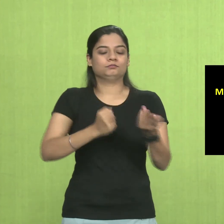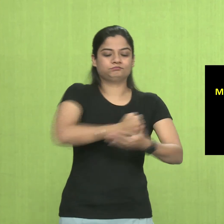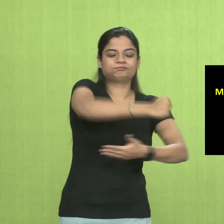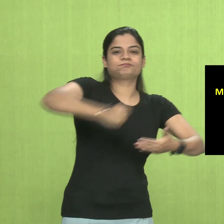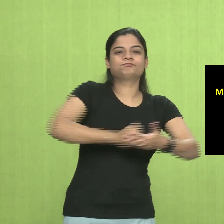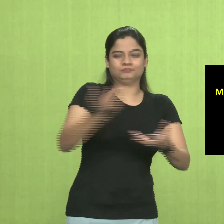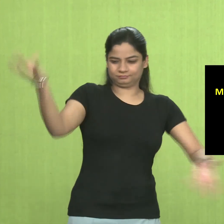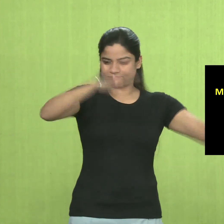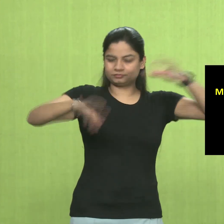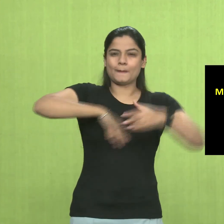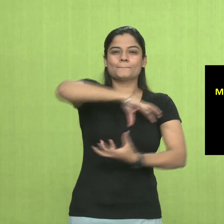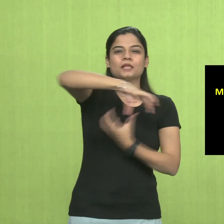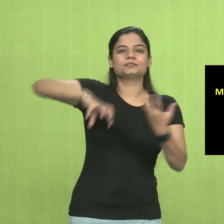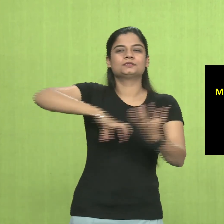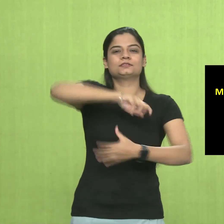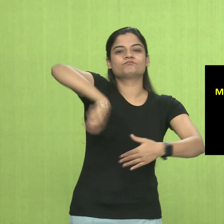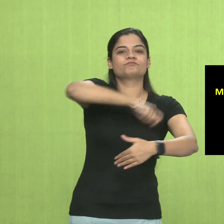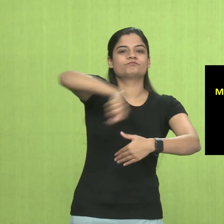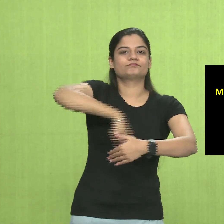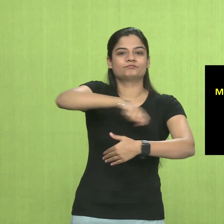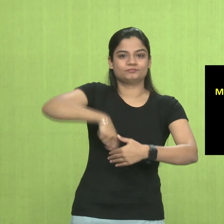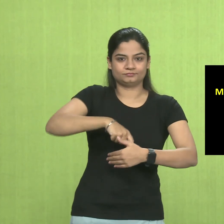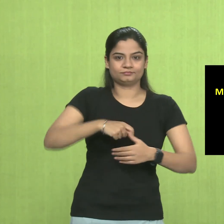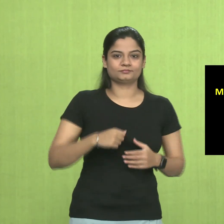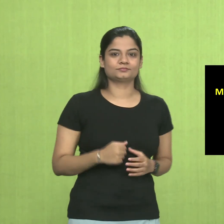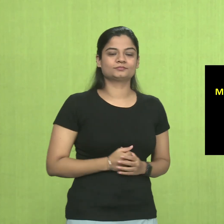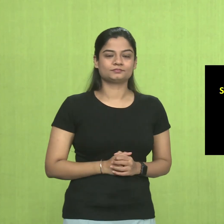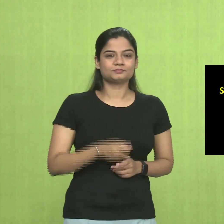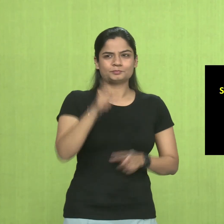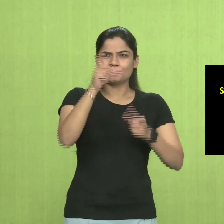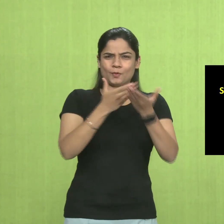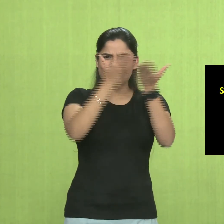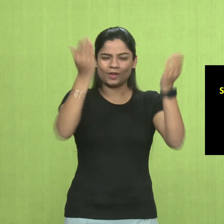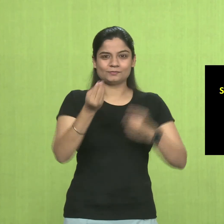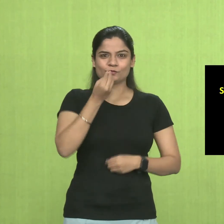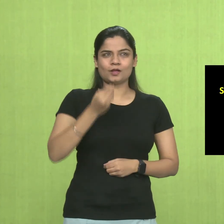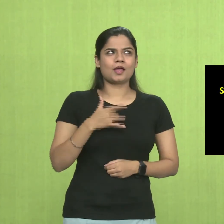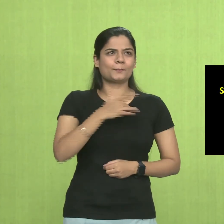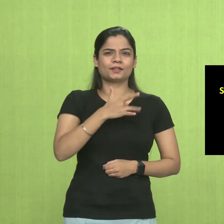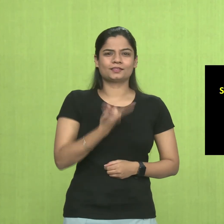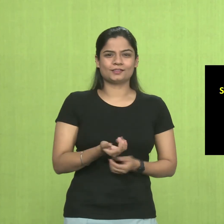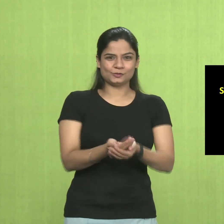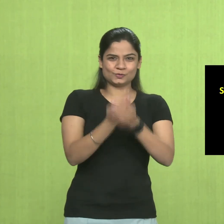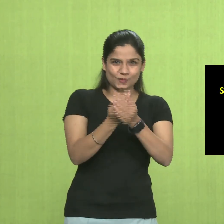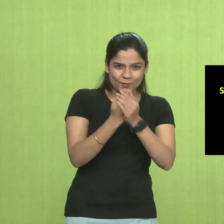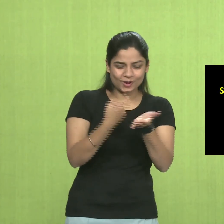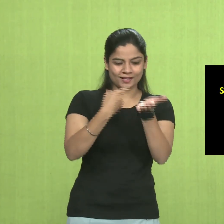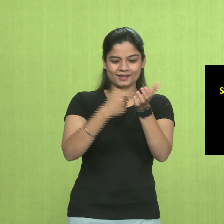have to prepare a batter. We have to prepare a batter by mixing it. Steeping. When we have to cook chole or